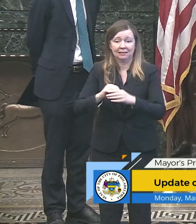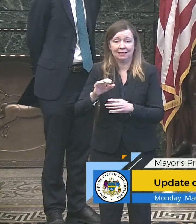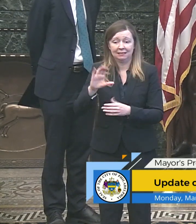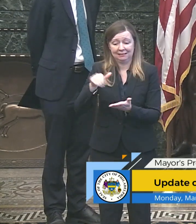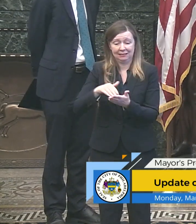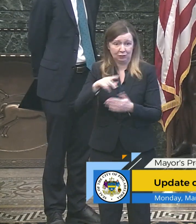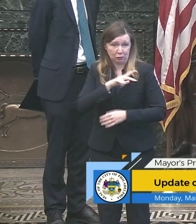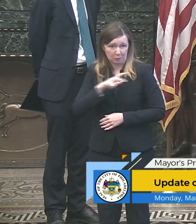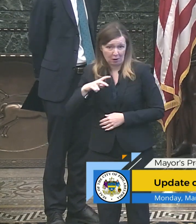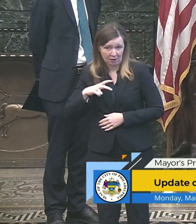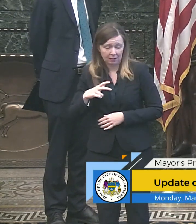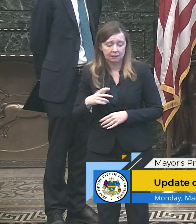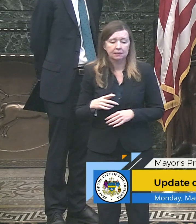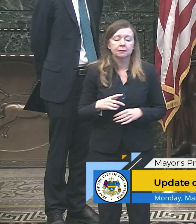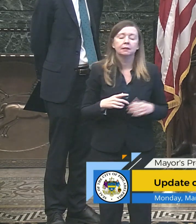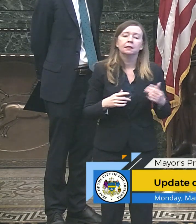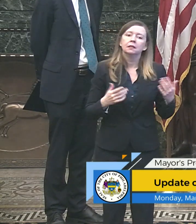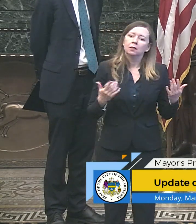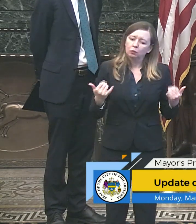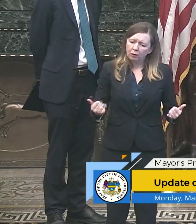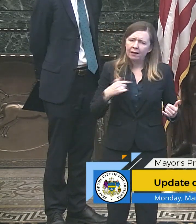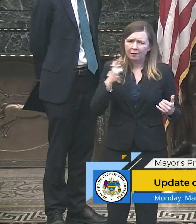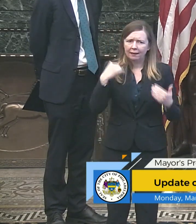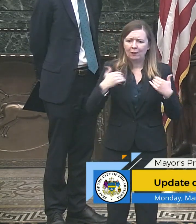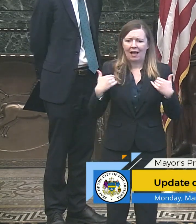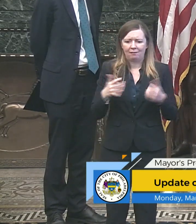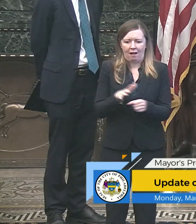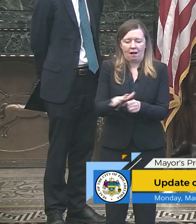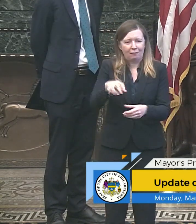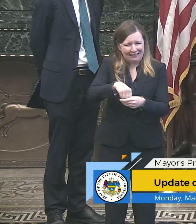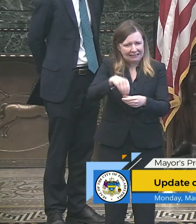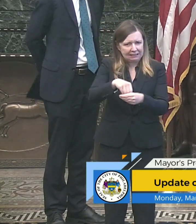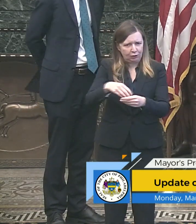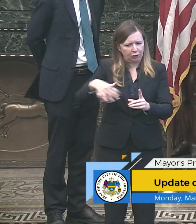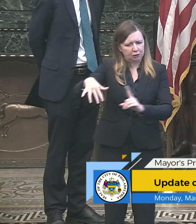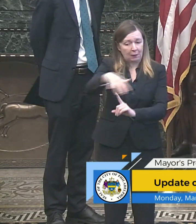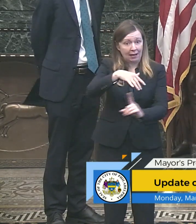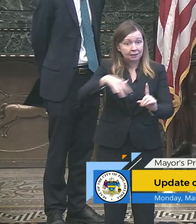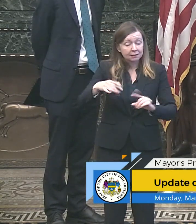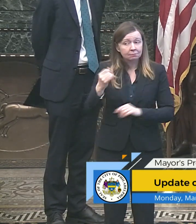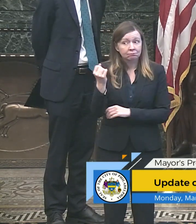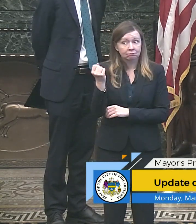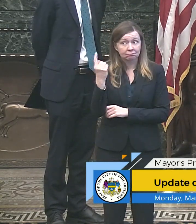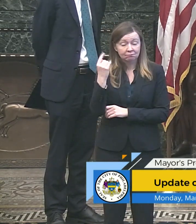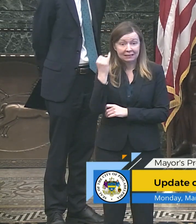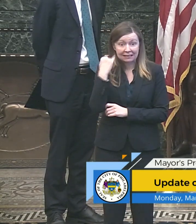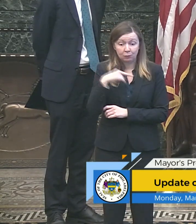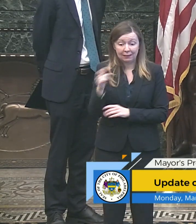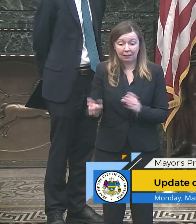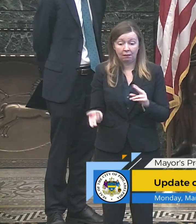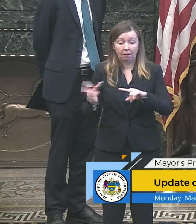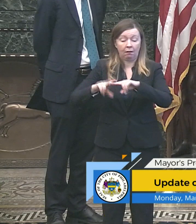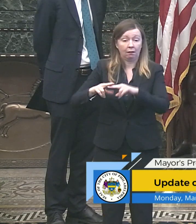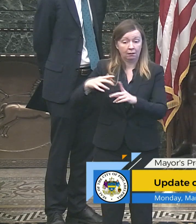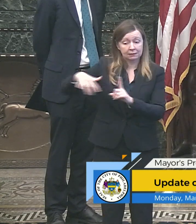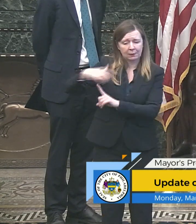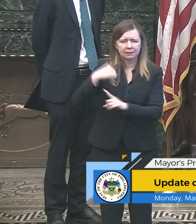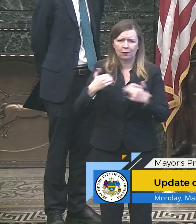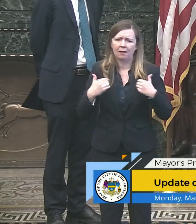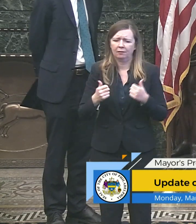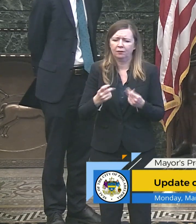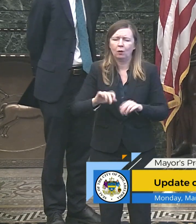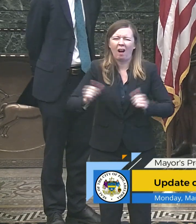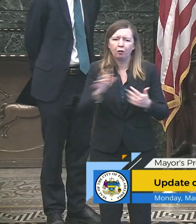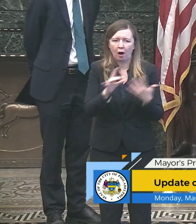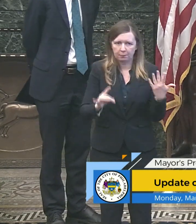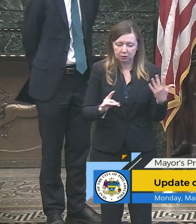this point, we think we have enough interior space. If we need additional space, we have a couple of options beyond the liquor